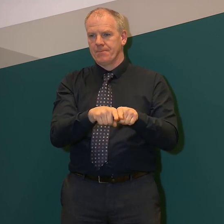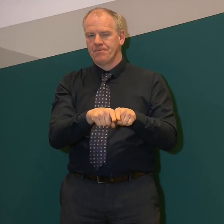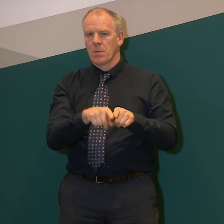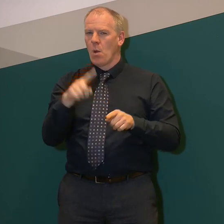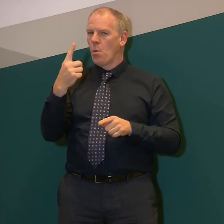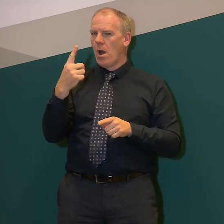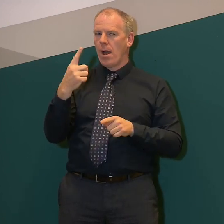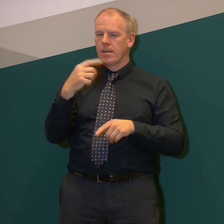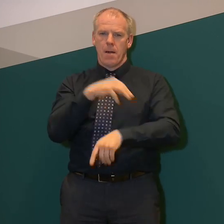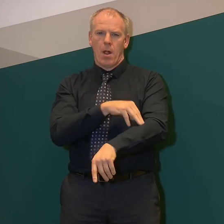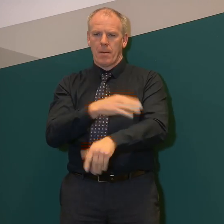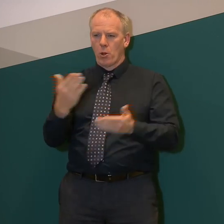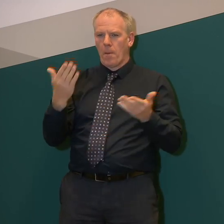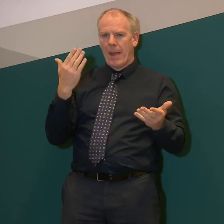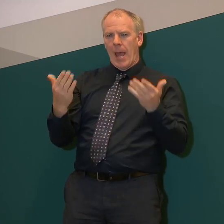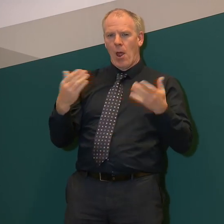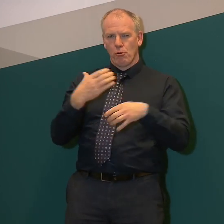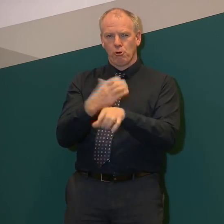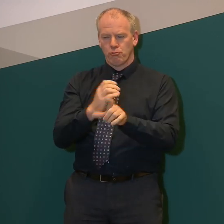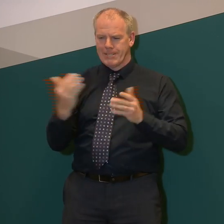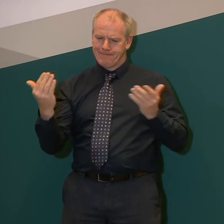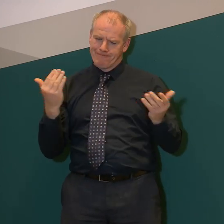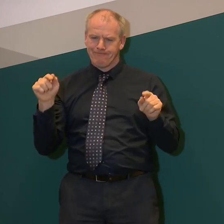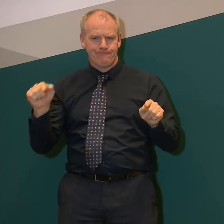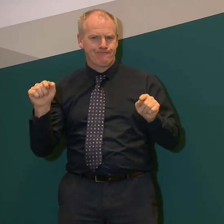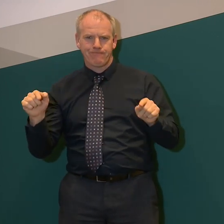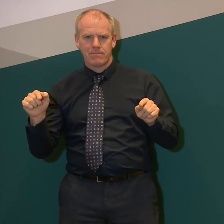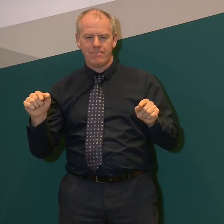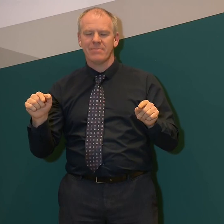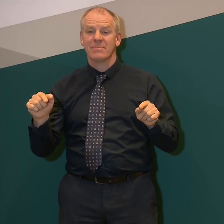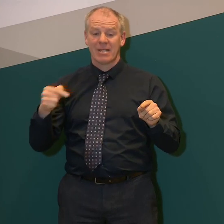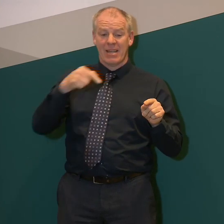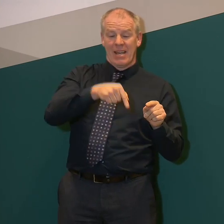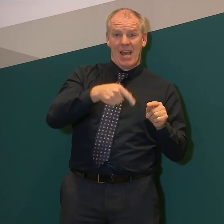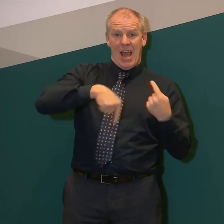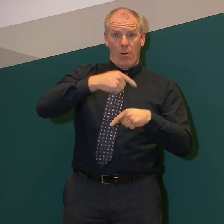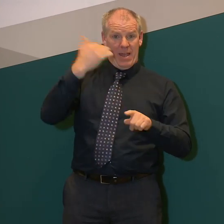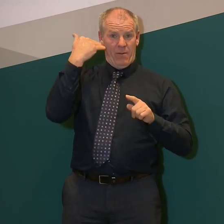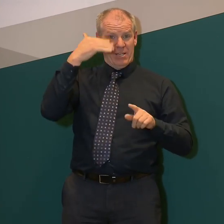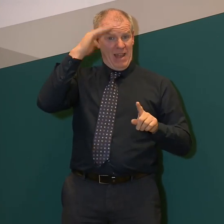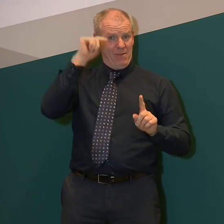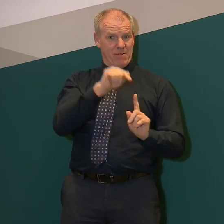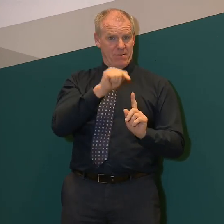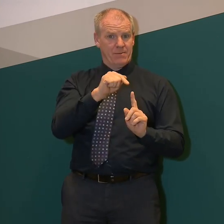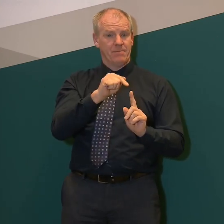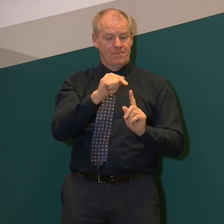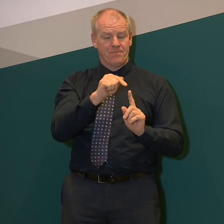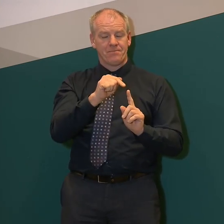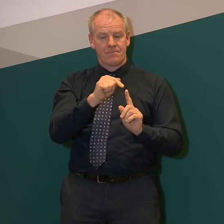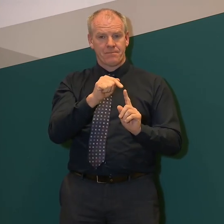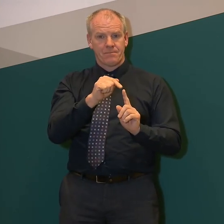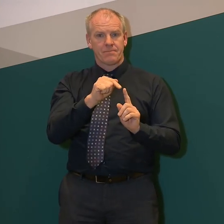drawing comparisons between countries is I think we have to be careful, because there's no question but that within our information here, there's quite an amount